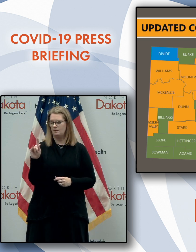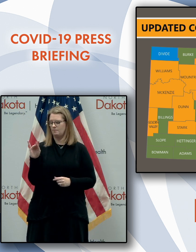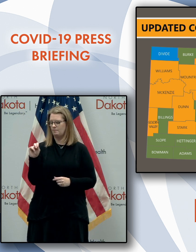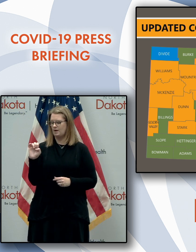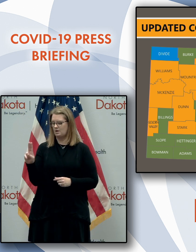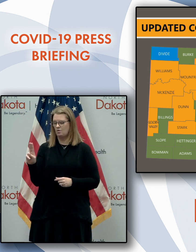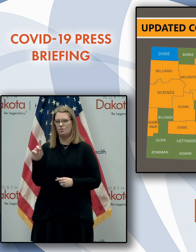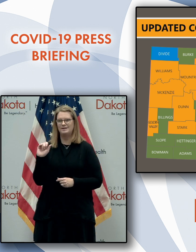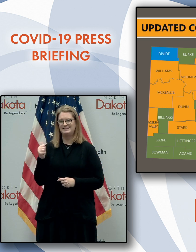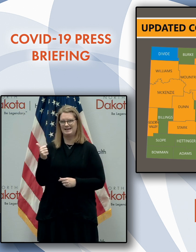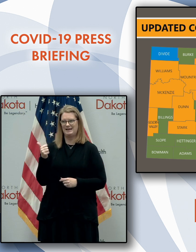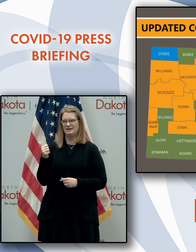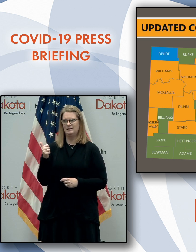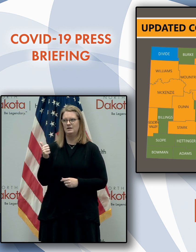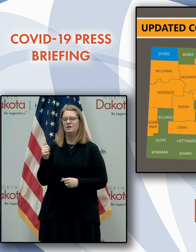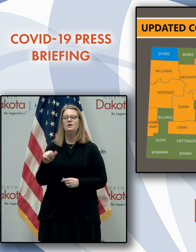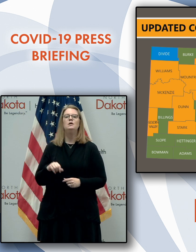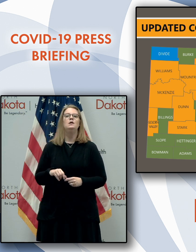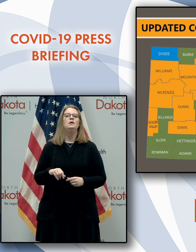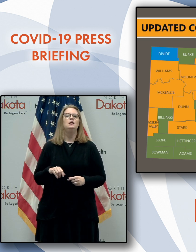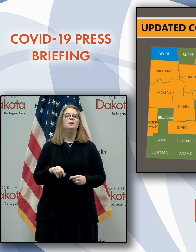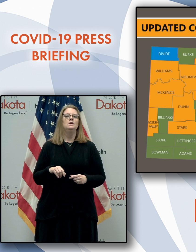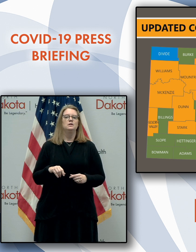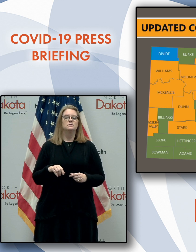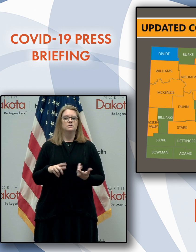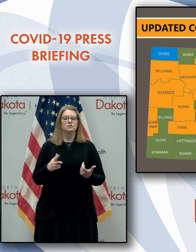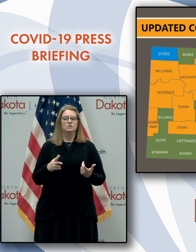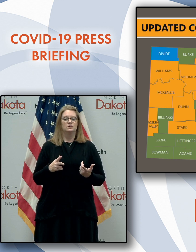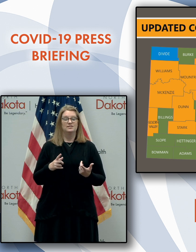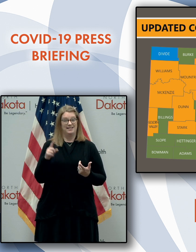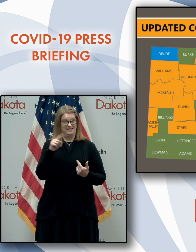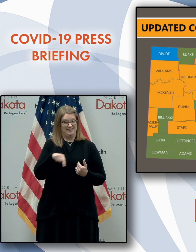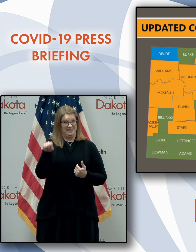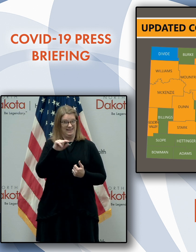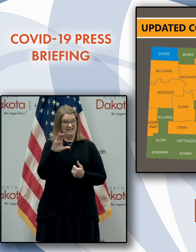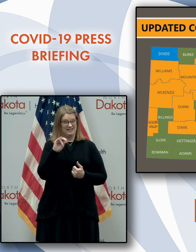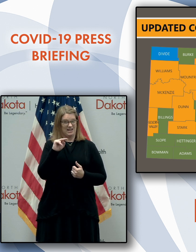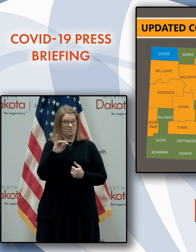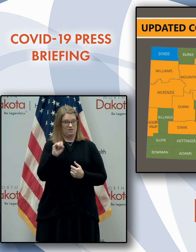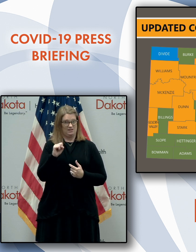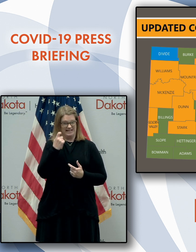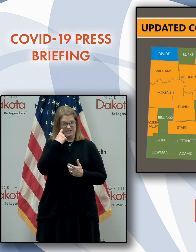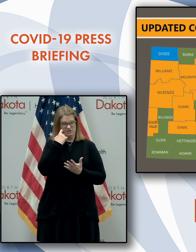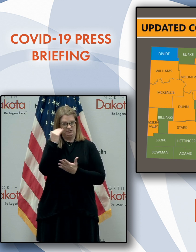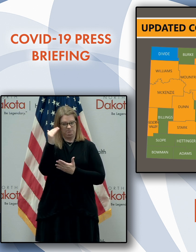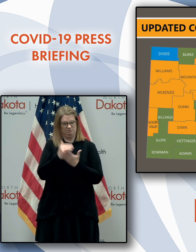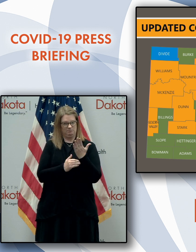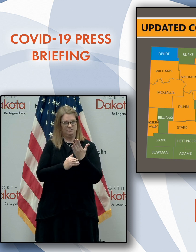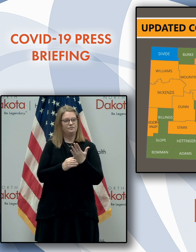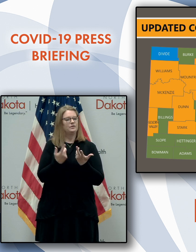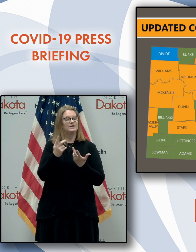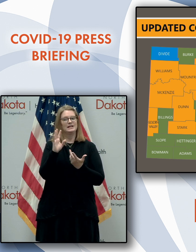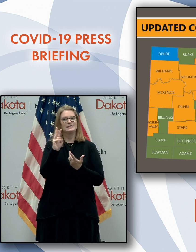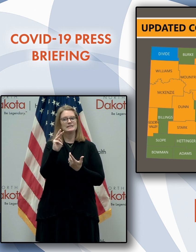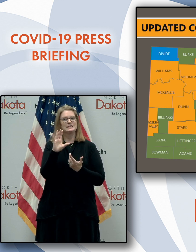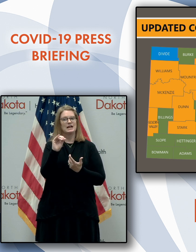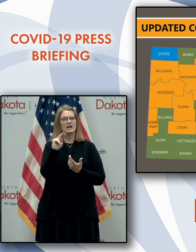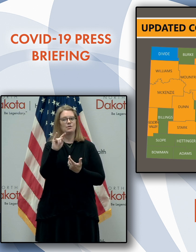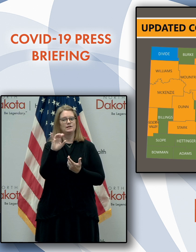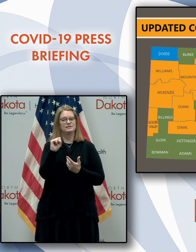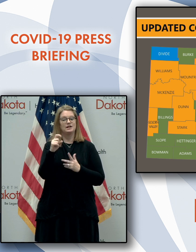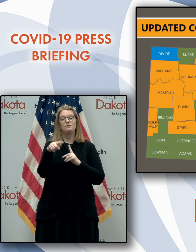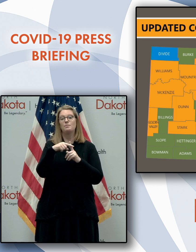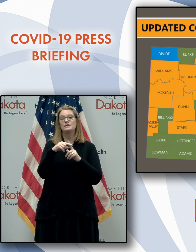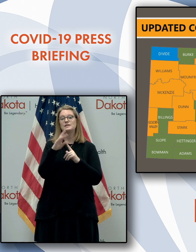Bottineau, 10.0. And again, I list these because these are the 16 counties that have